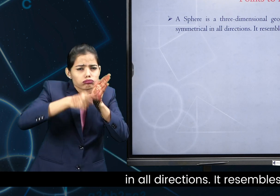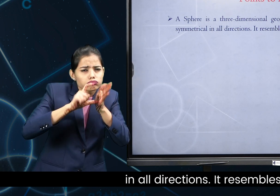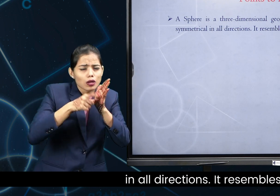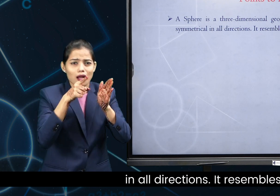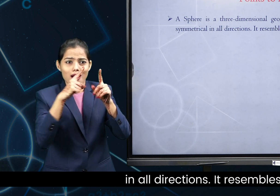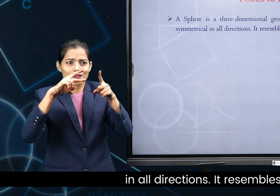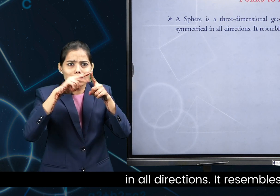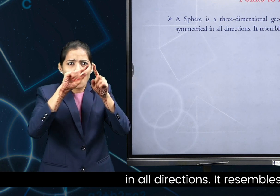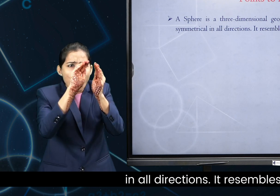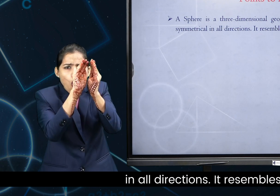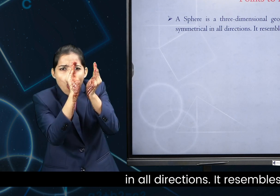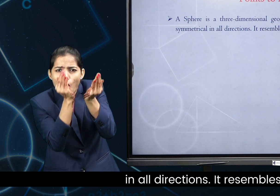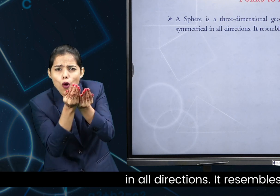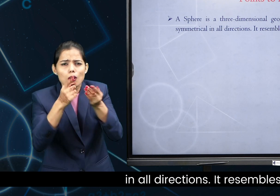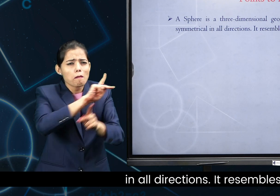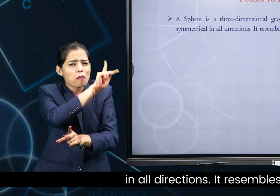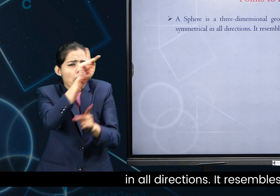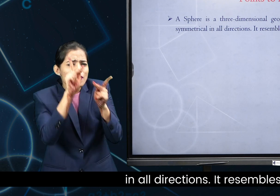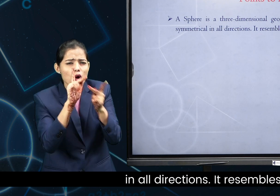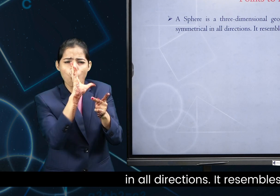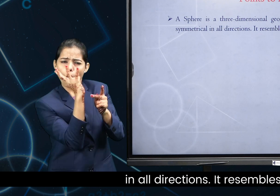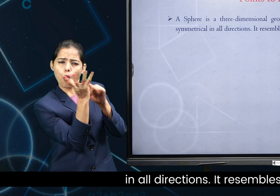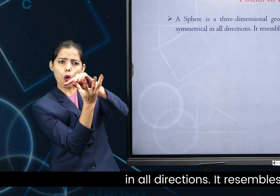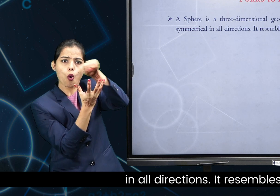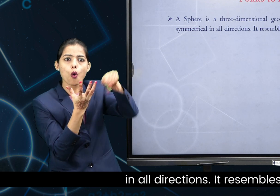all directions. It resembles a ball.